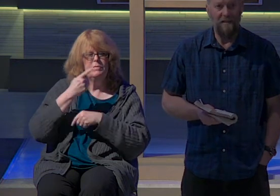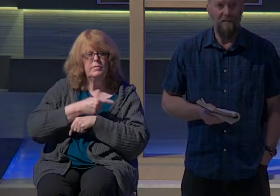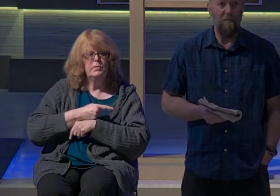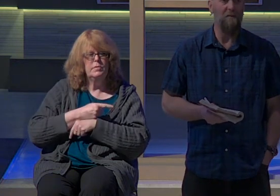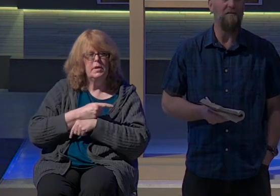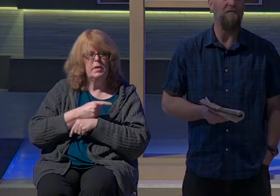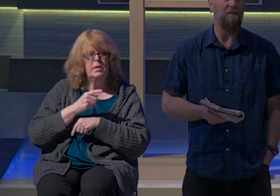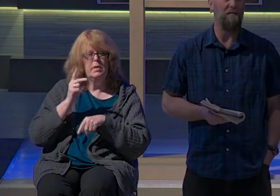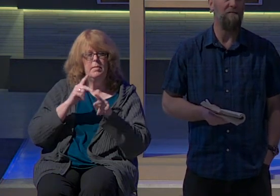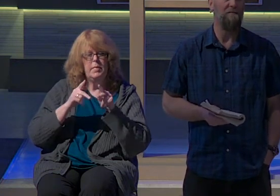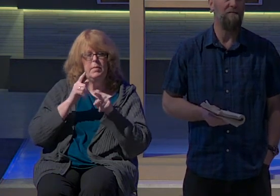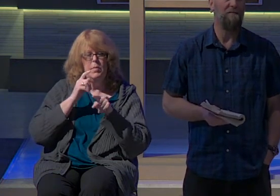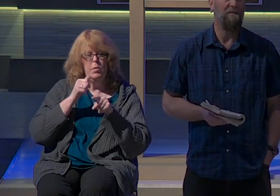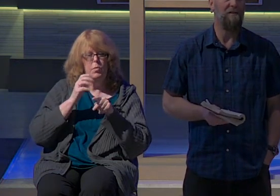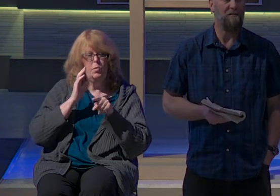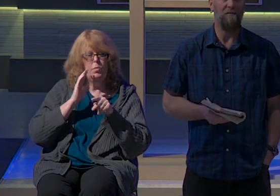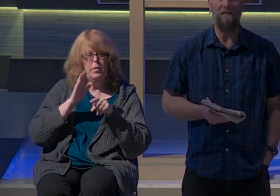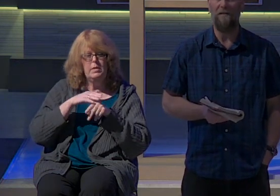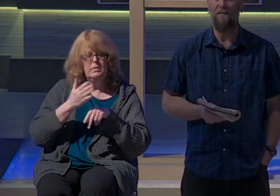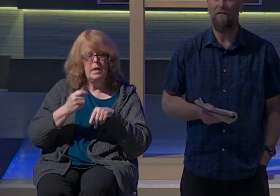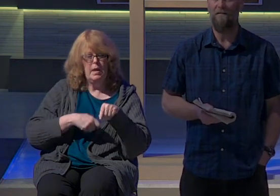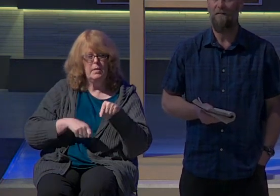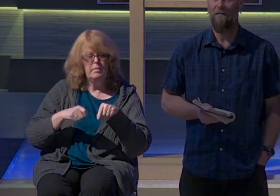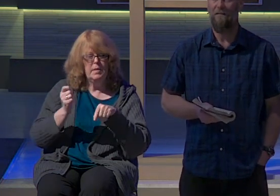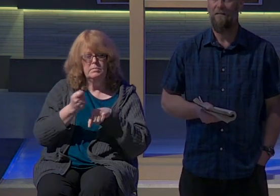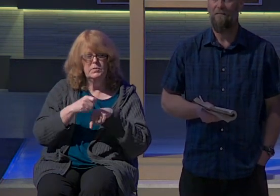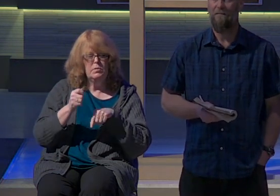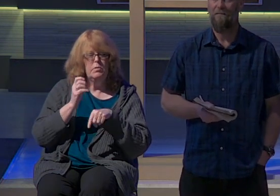Those destined for the sword, to the sword.